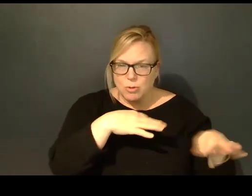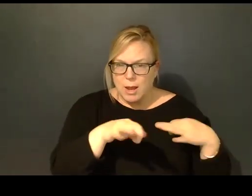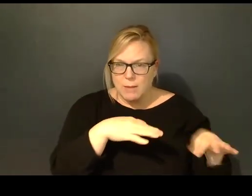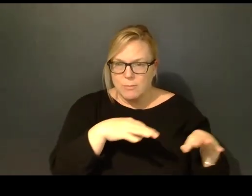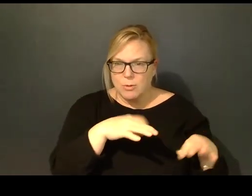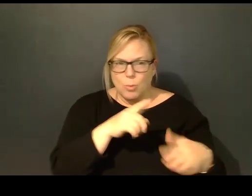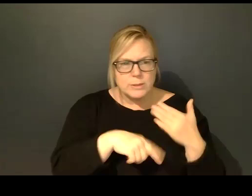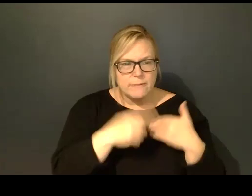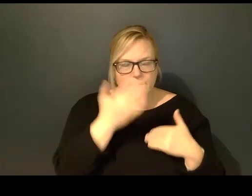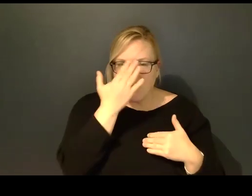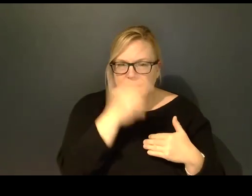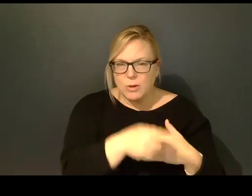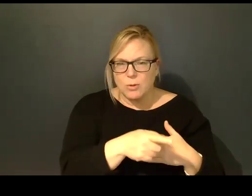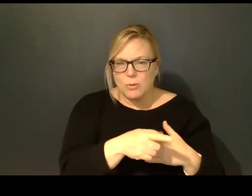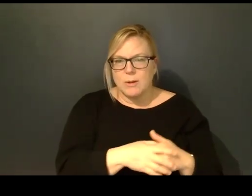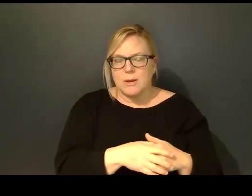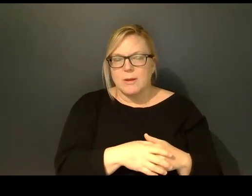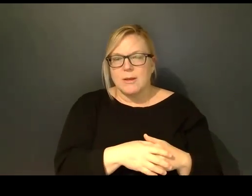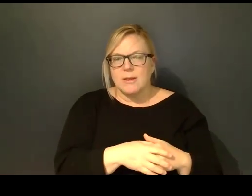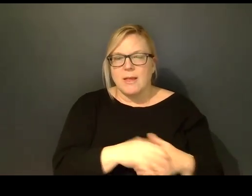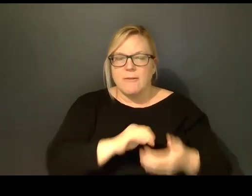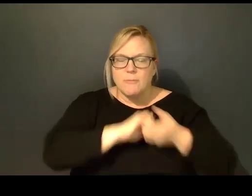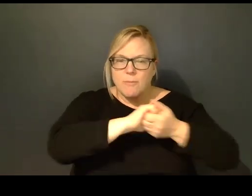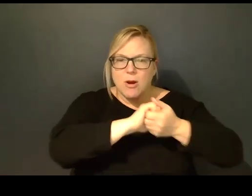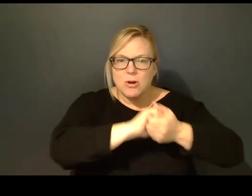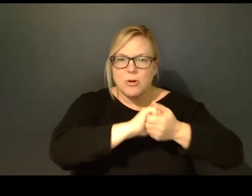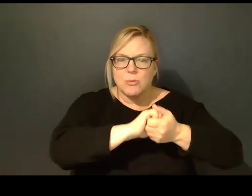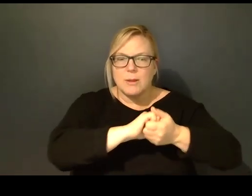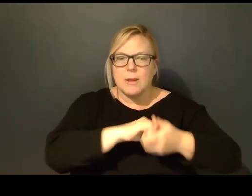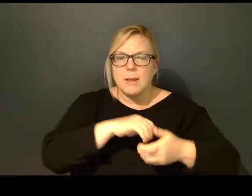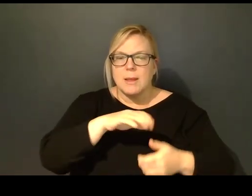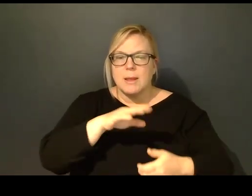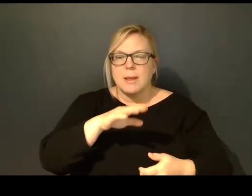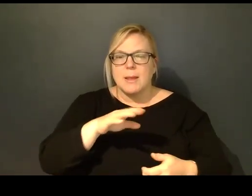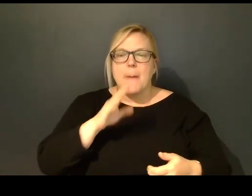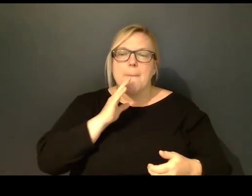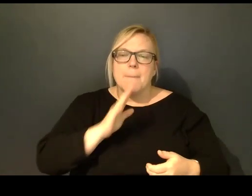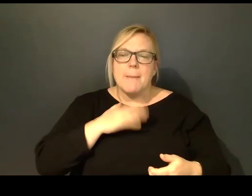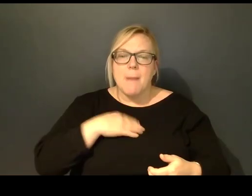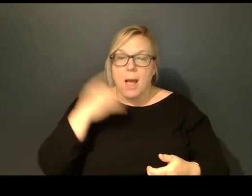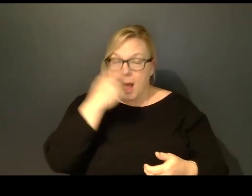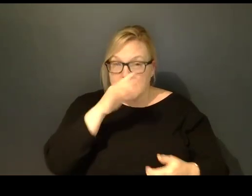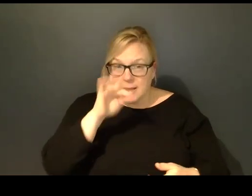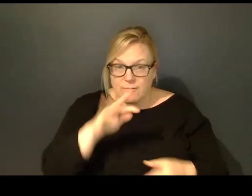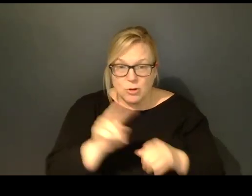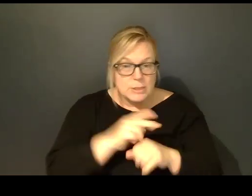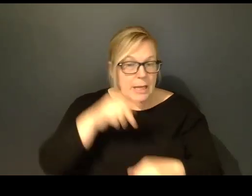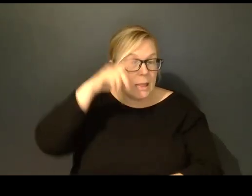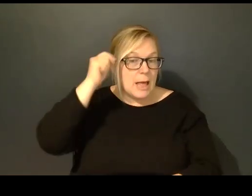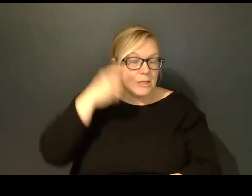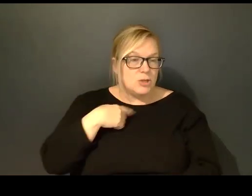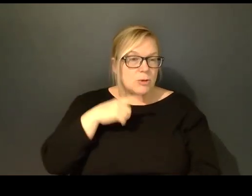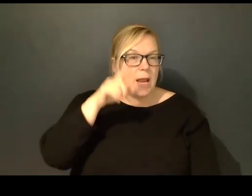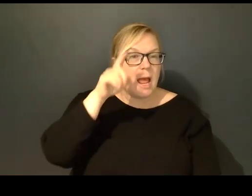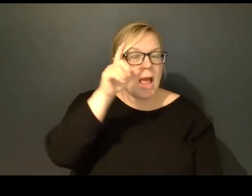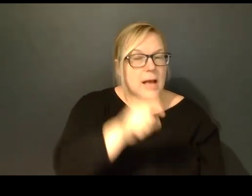front of you. And they've actually partnered with Be My Eyes so that now, if you're wearing the glasses, you can ask it to call